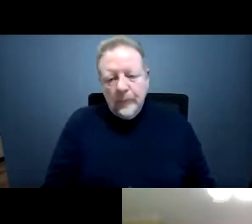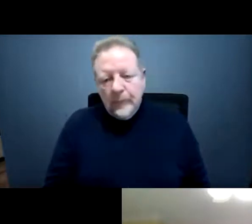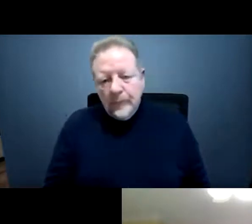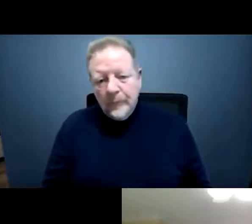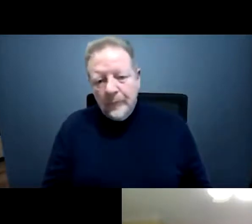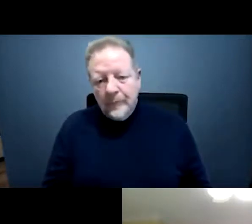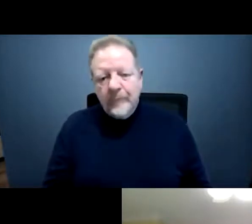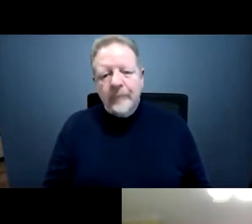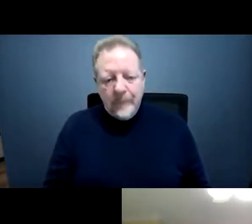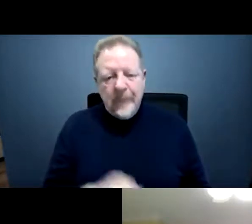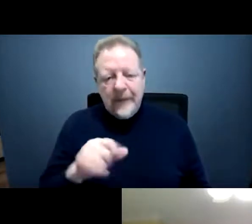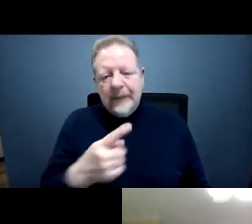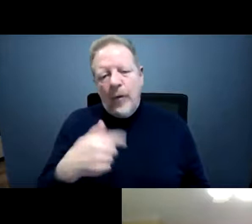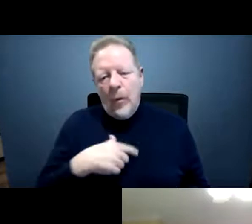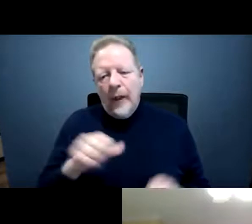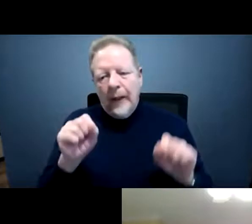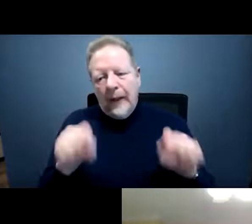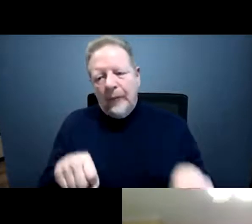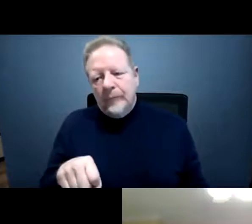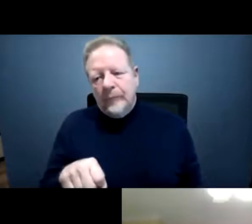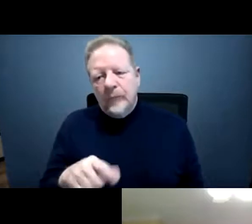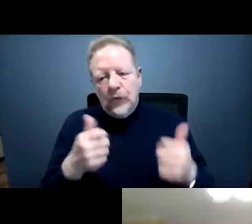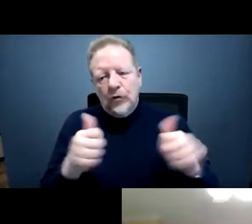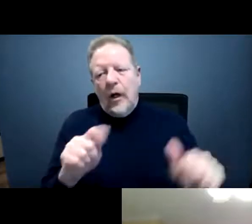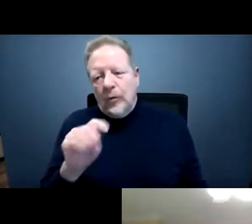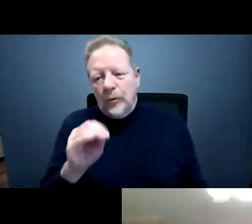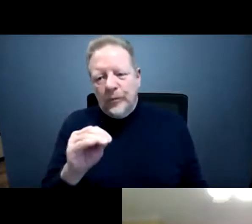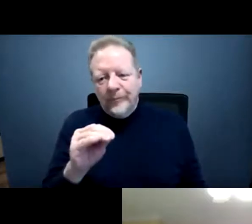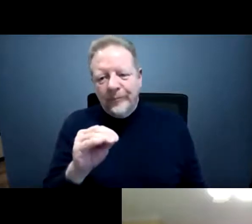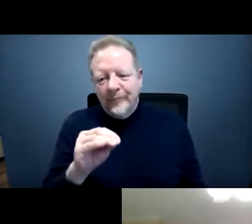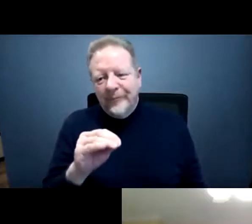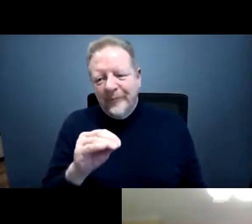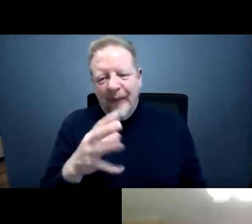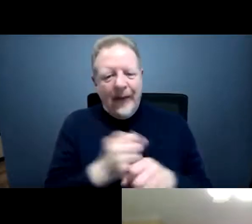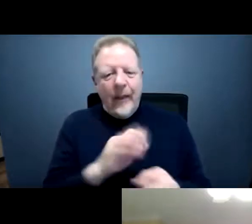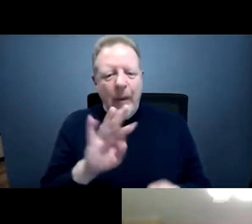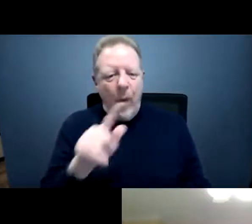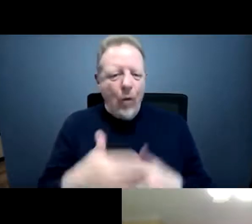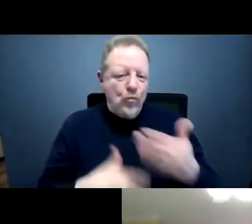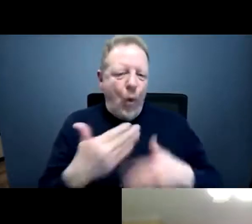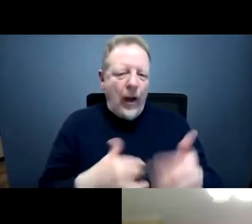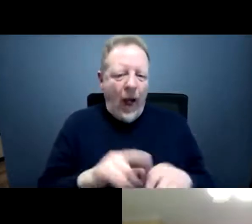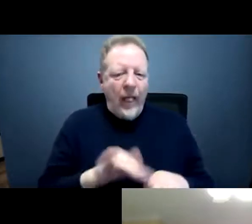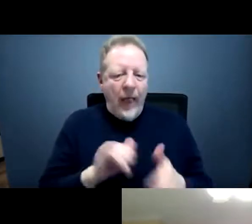that's something that we can try to get the ball rolling on again. Yeah. And I